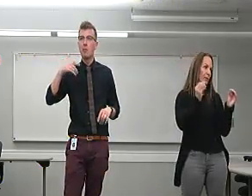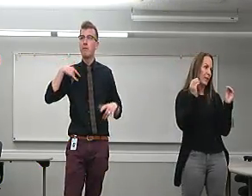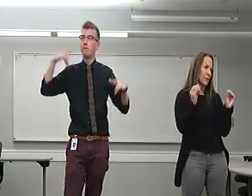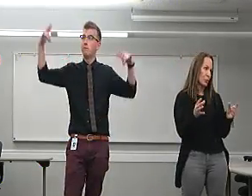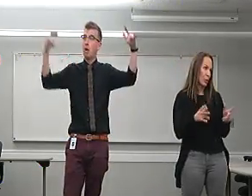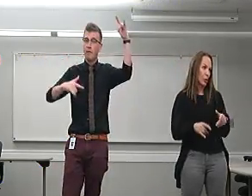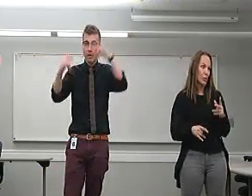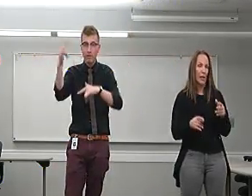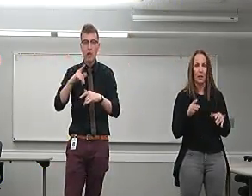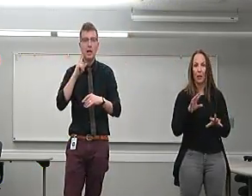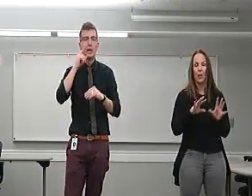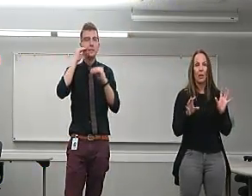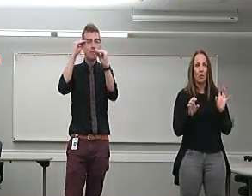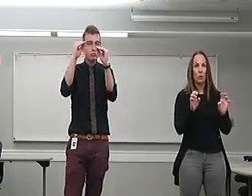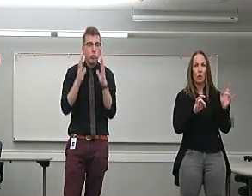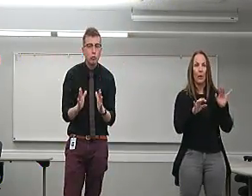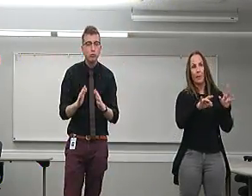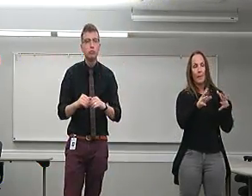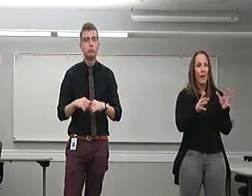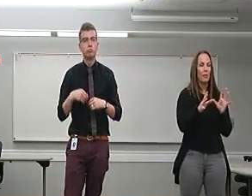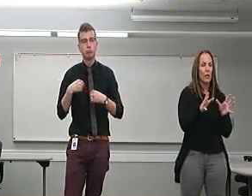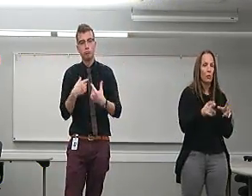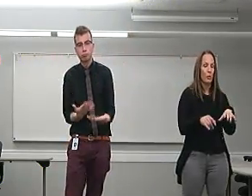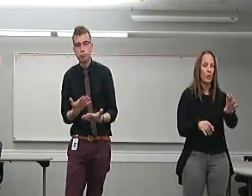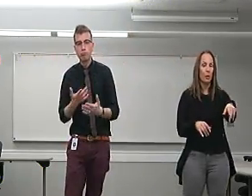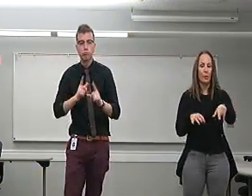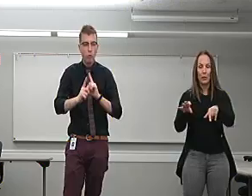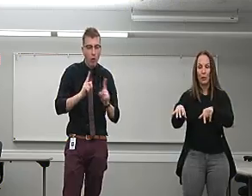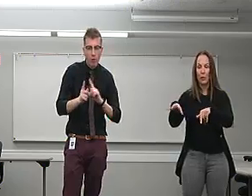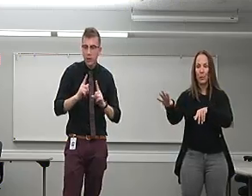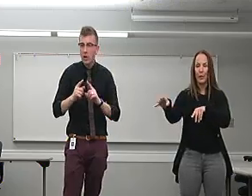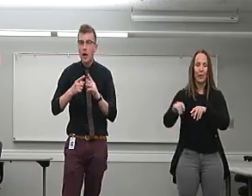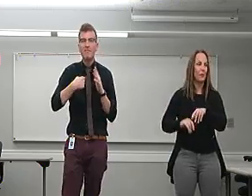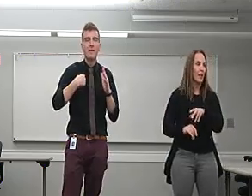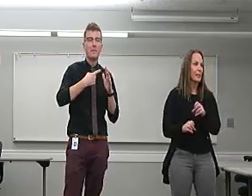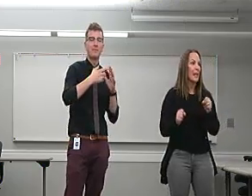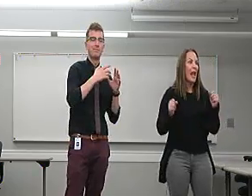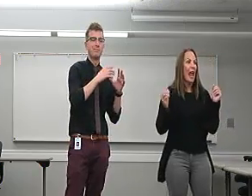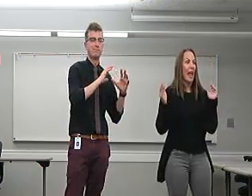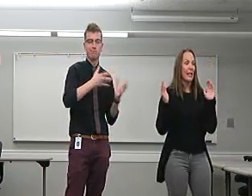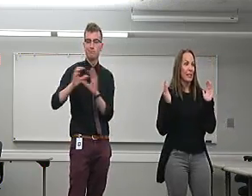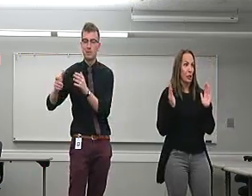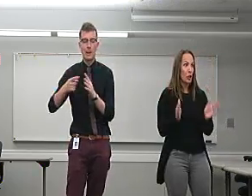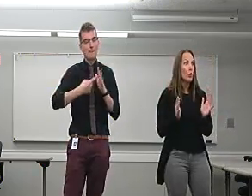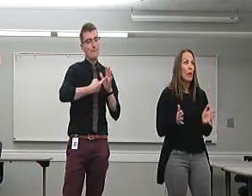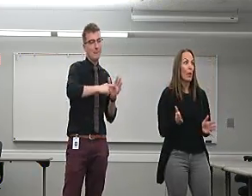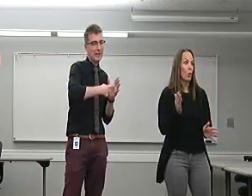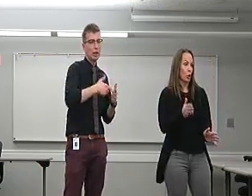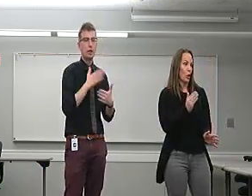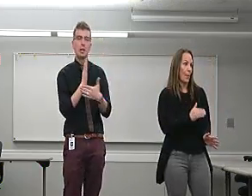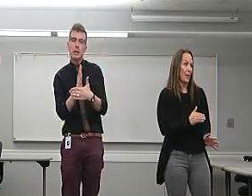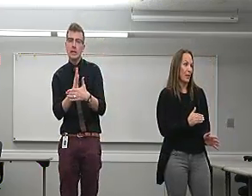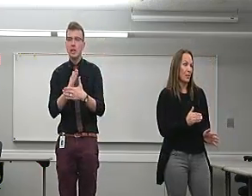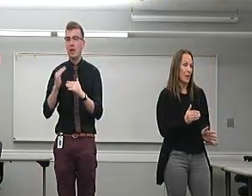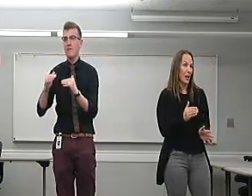and they do a quick conversation with you and go beginner, intermediate, advanced, and it's a 2-day workshop. It's